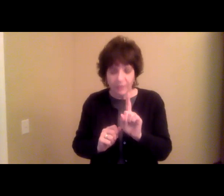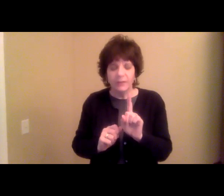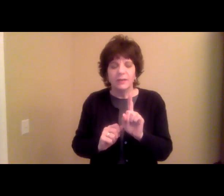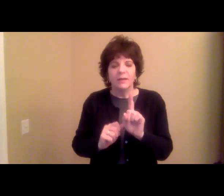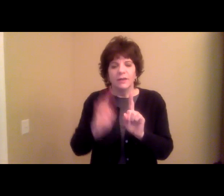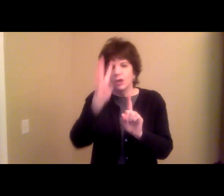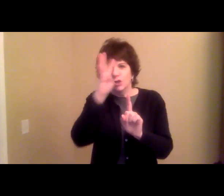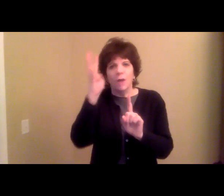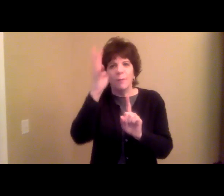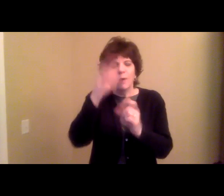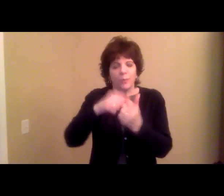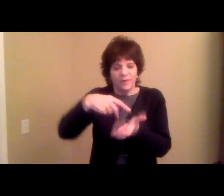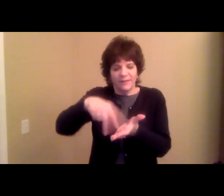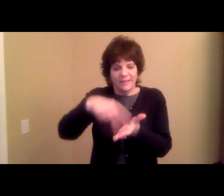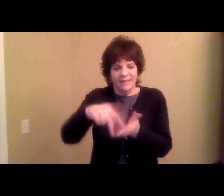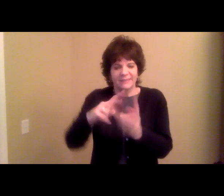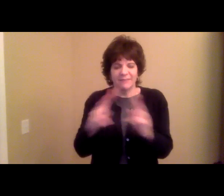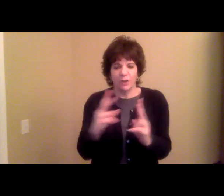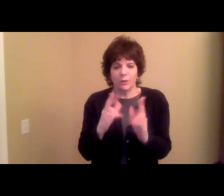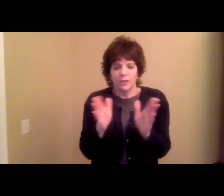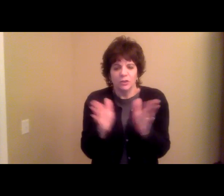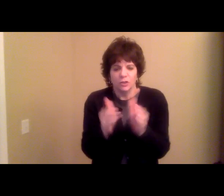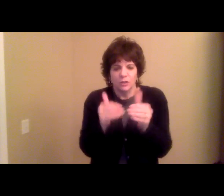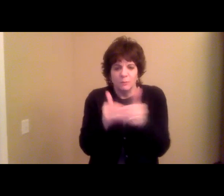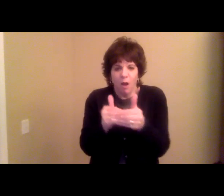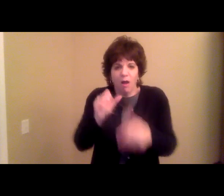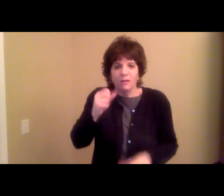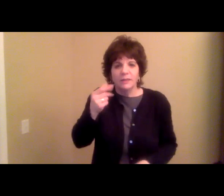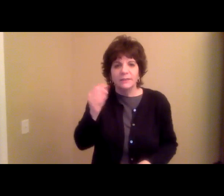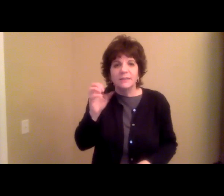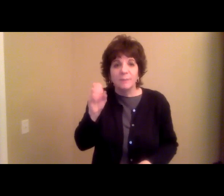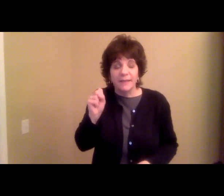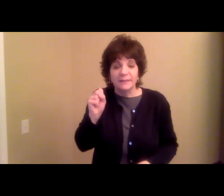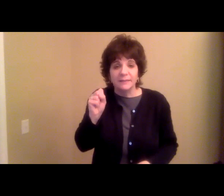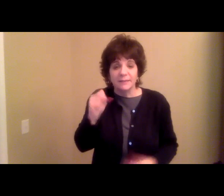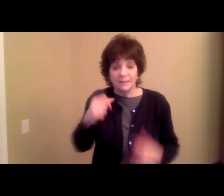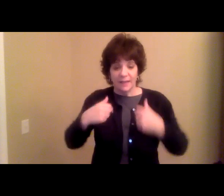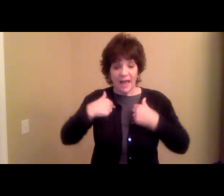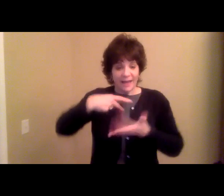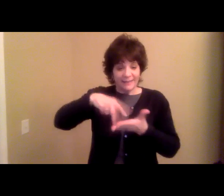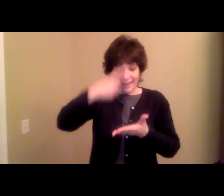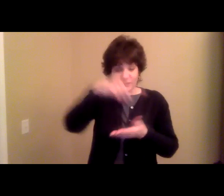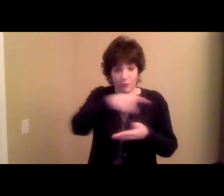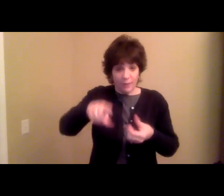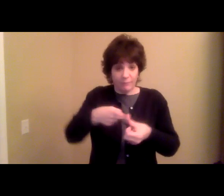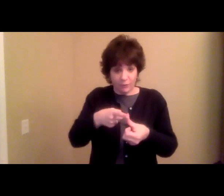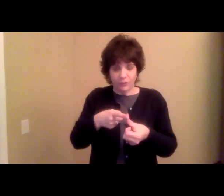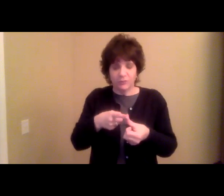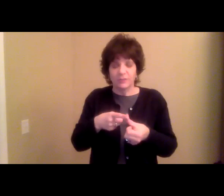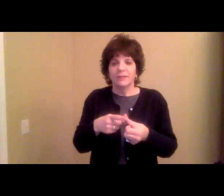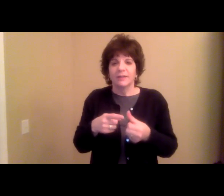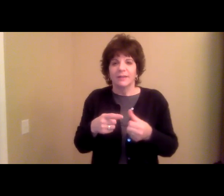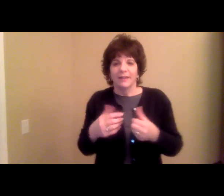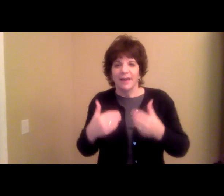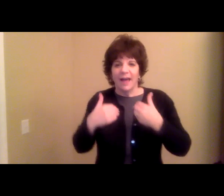creating a dance in small spaces. So I actually did a dance for them first. I went, I have